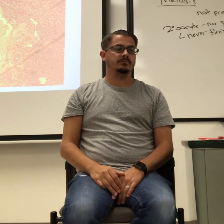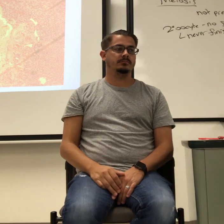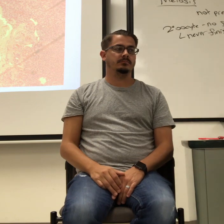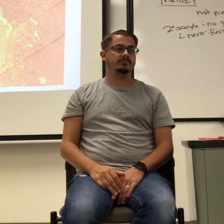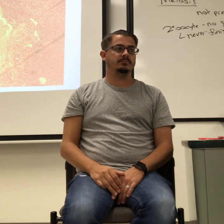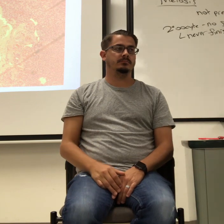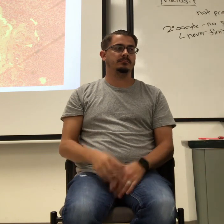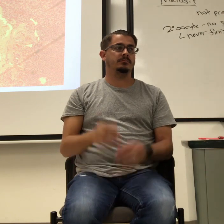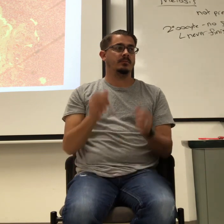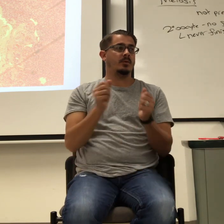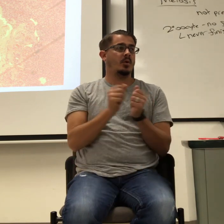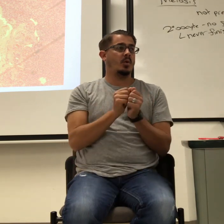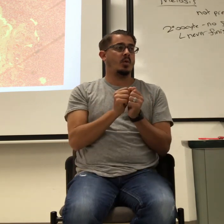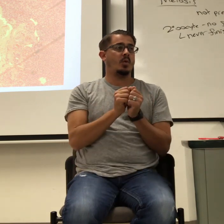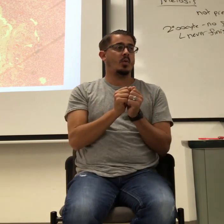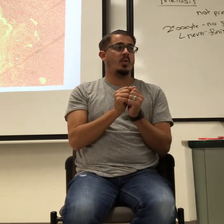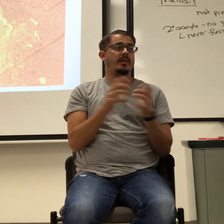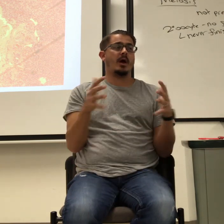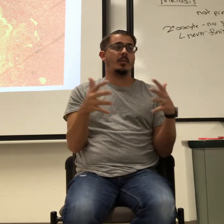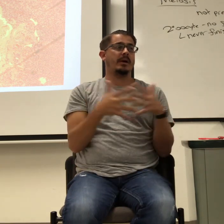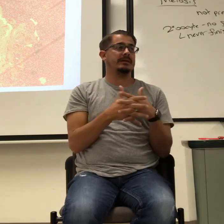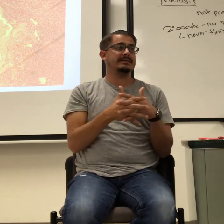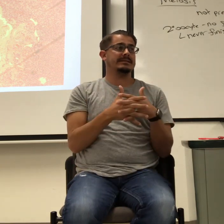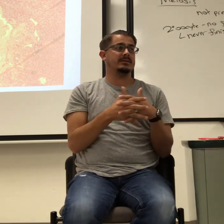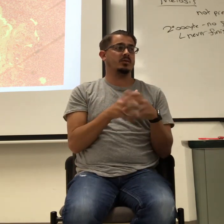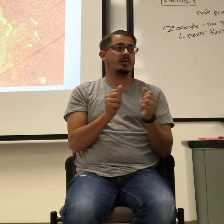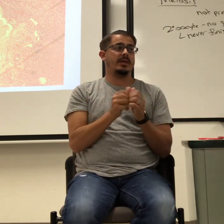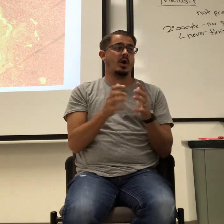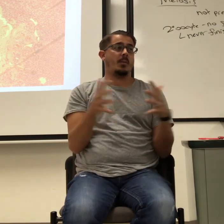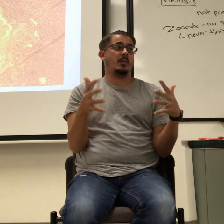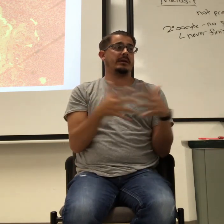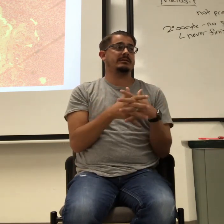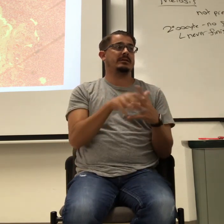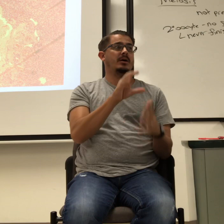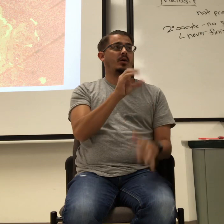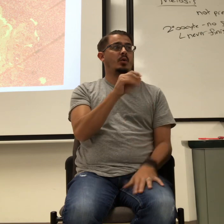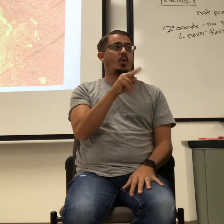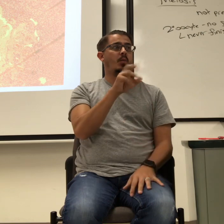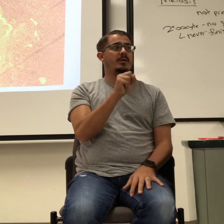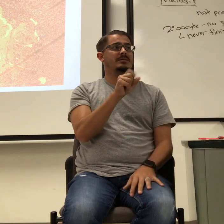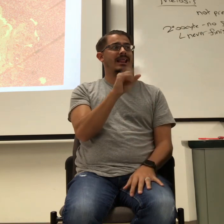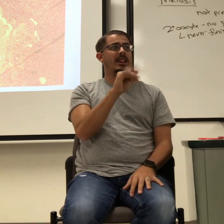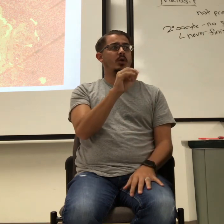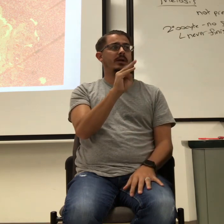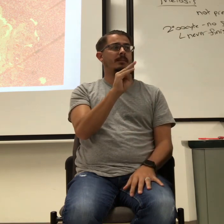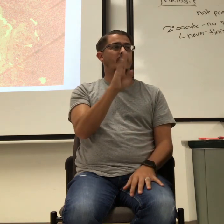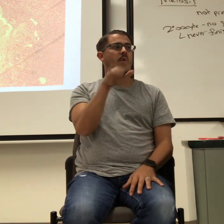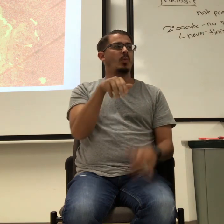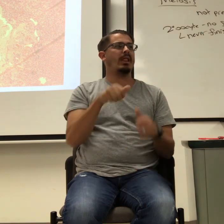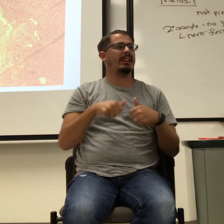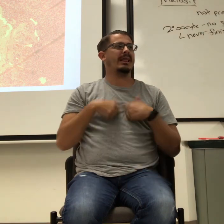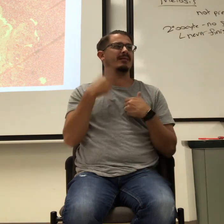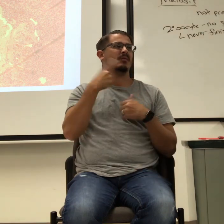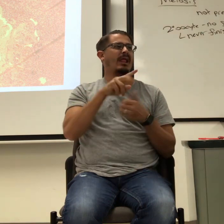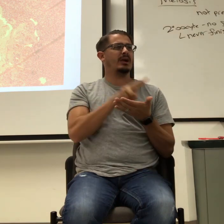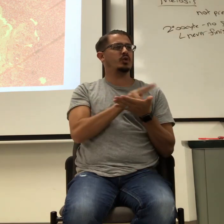Without pregnancy, the corpus luteum has about a 2-week lifespan, after which it dies